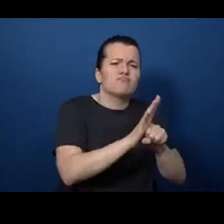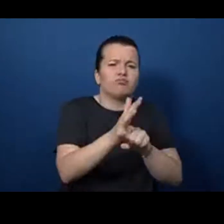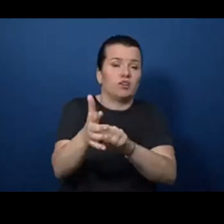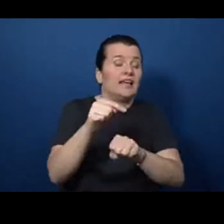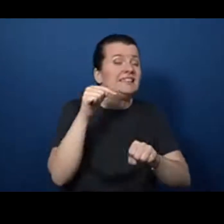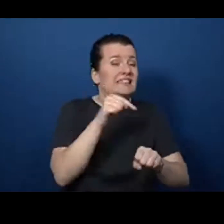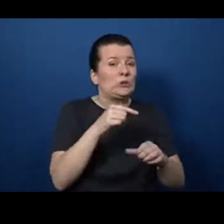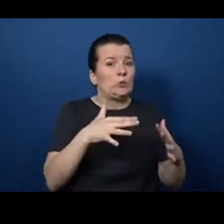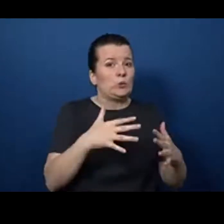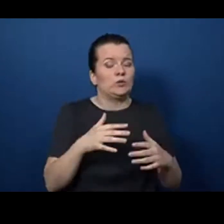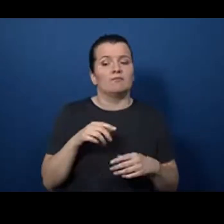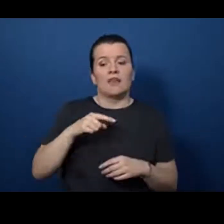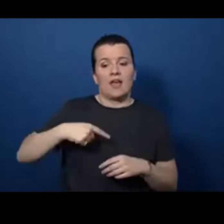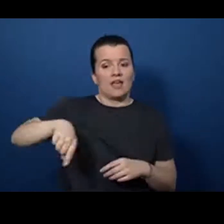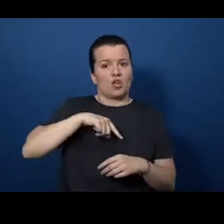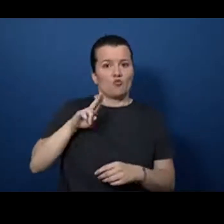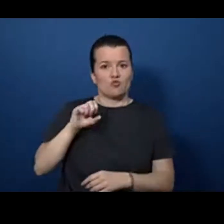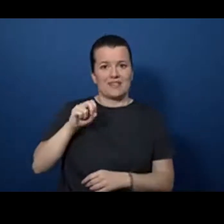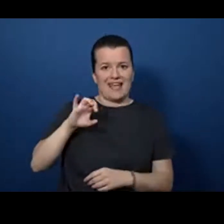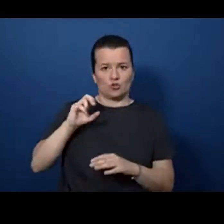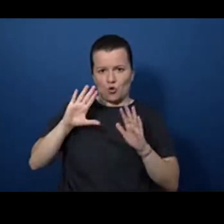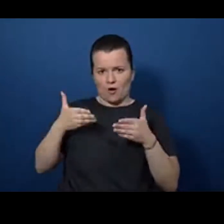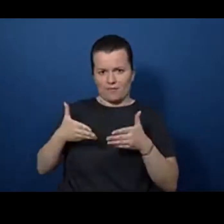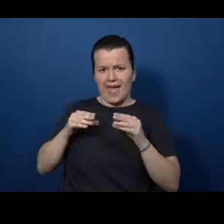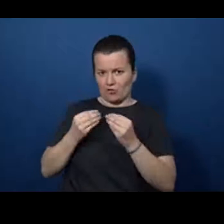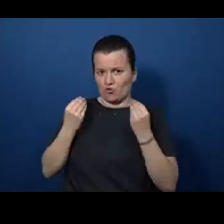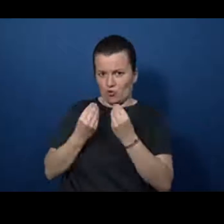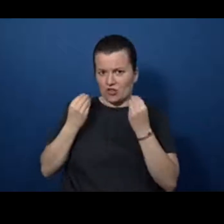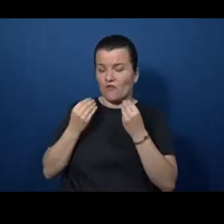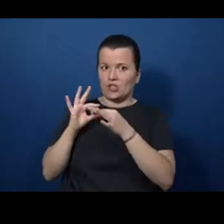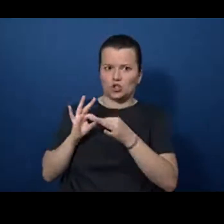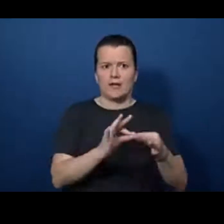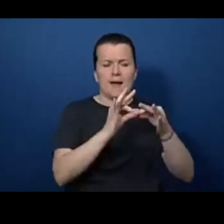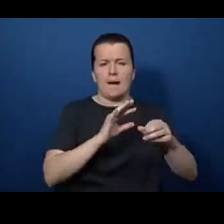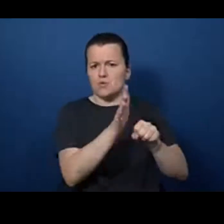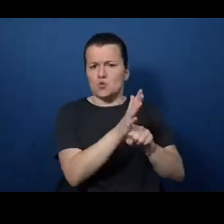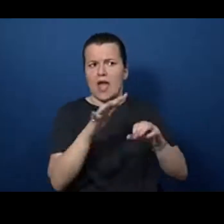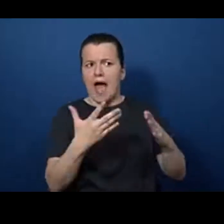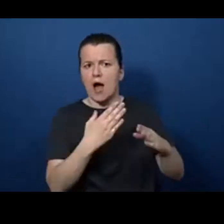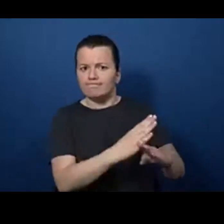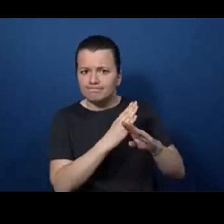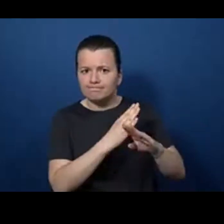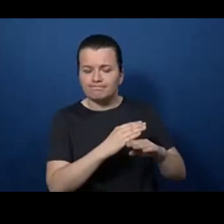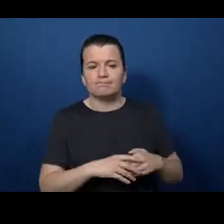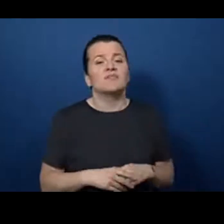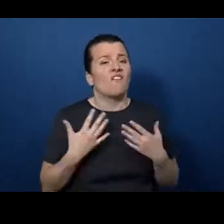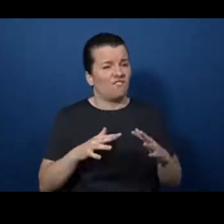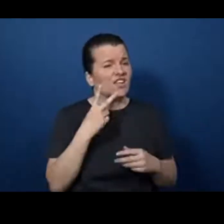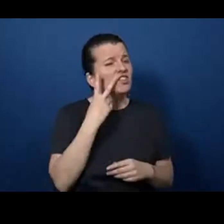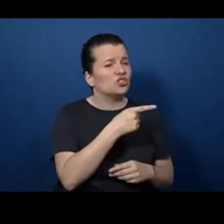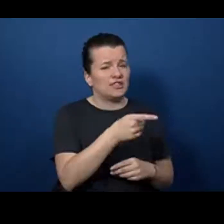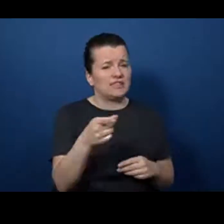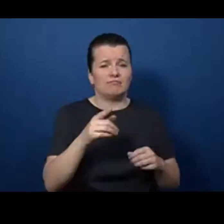the education sector at UNESCO. We have plenty of evidence on the negative consequences of school violence